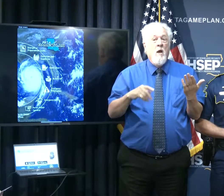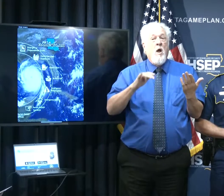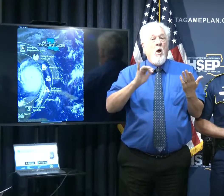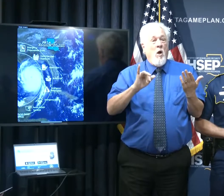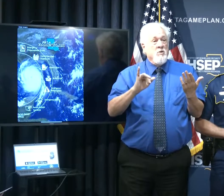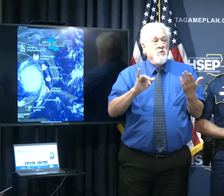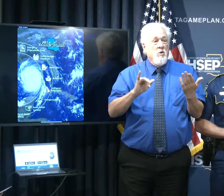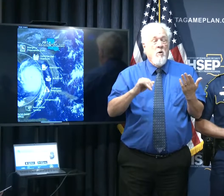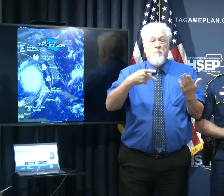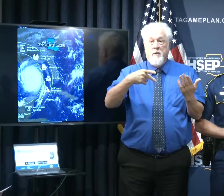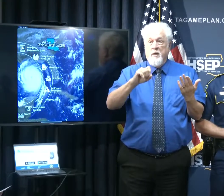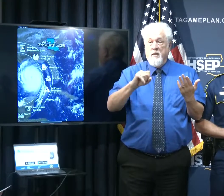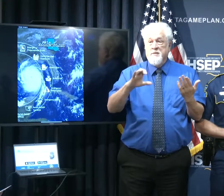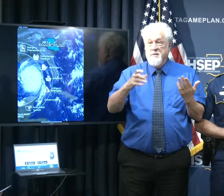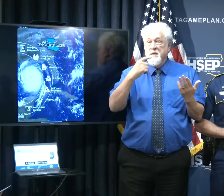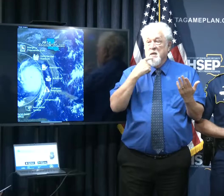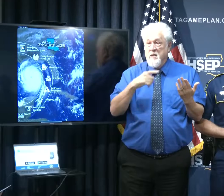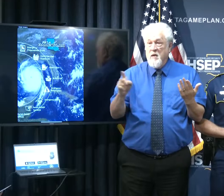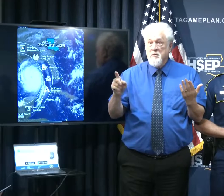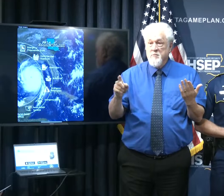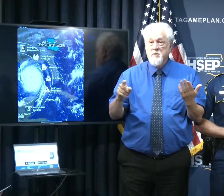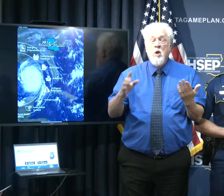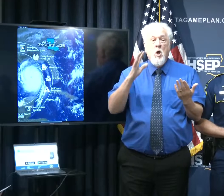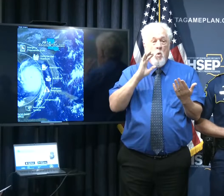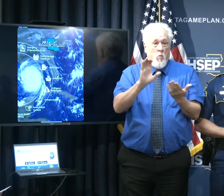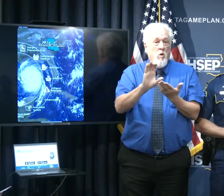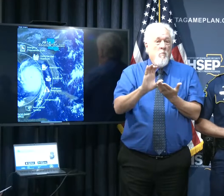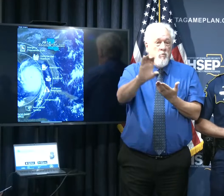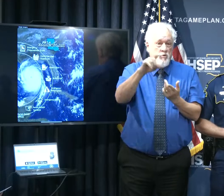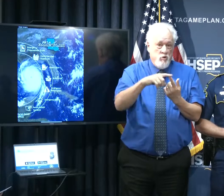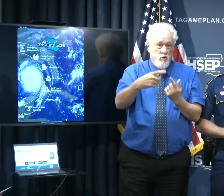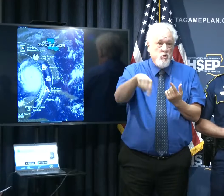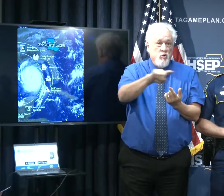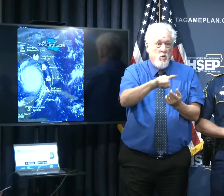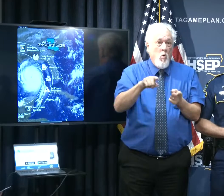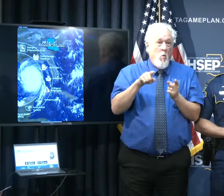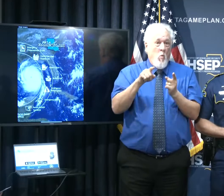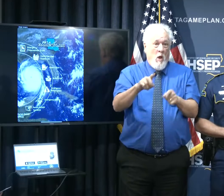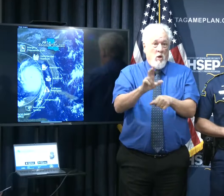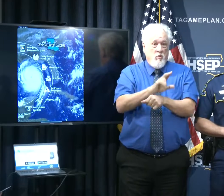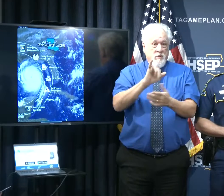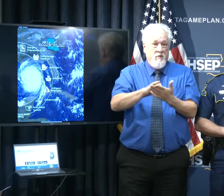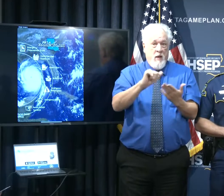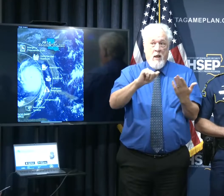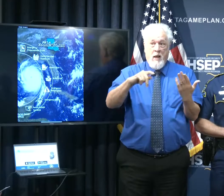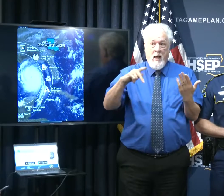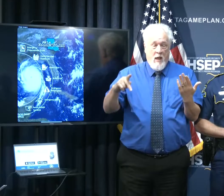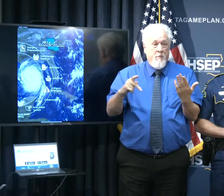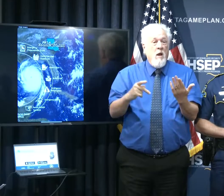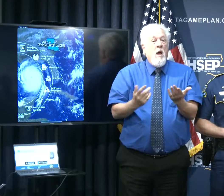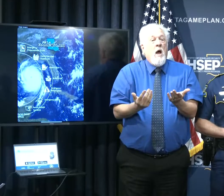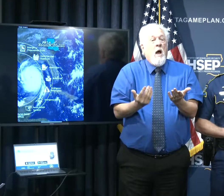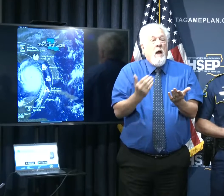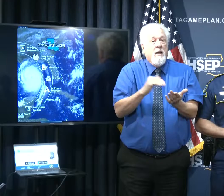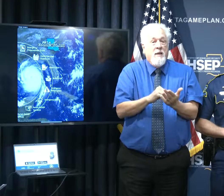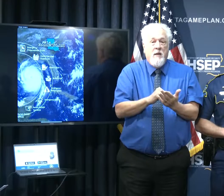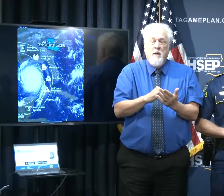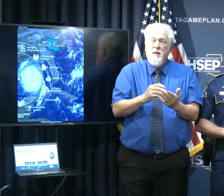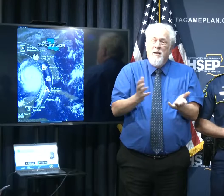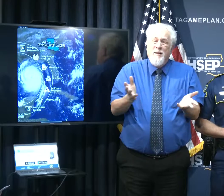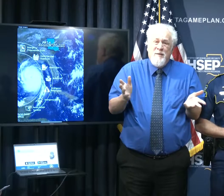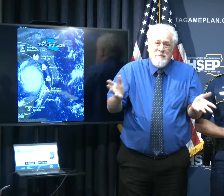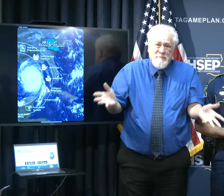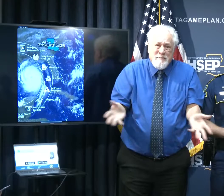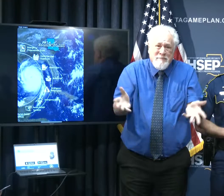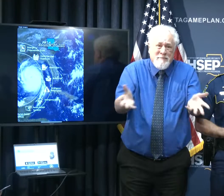addition to the public service announcements that we will push to you while utilizing this app. So again, I highly